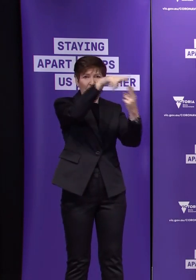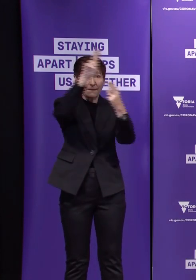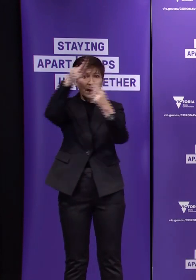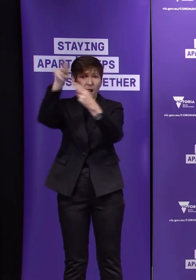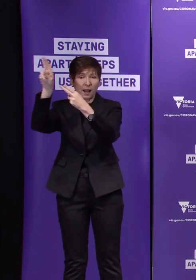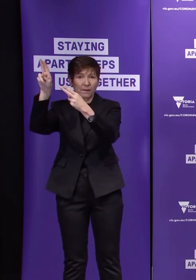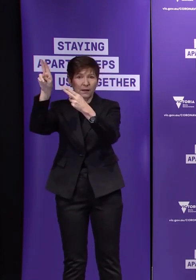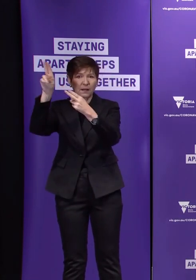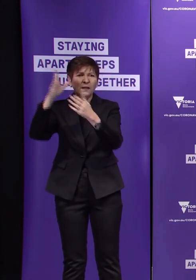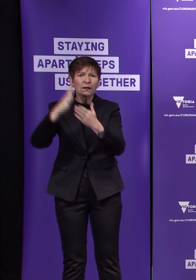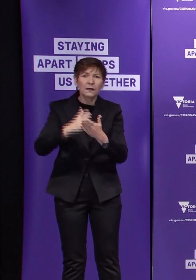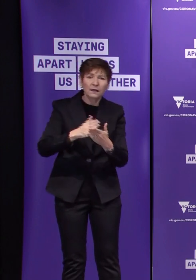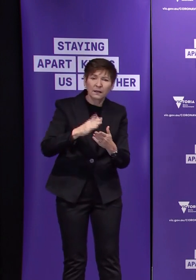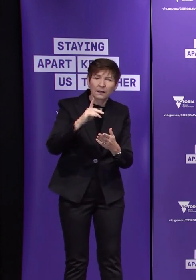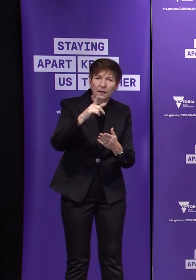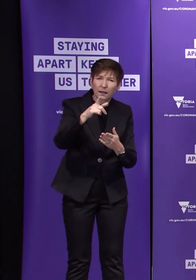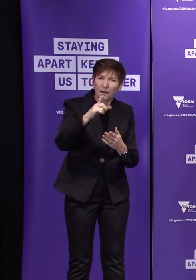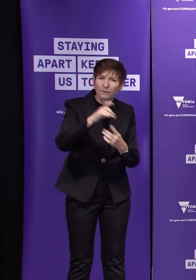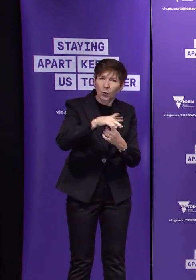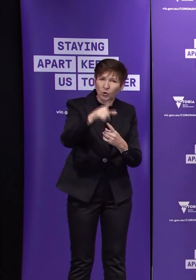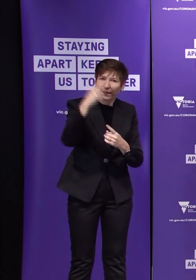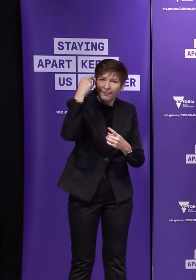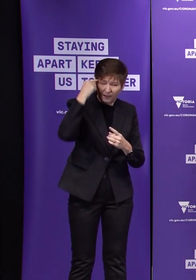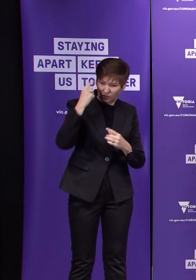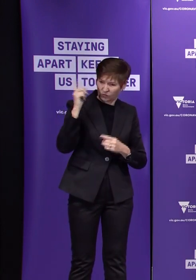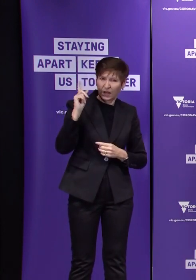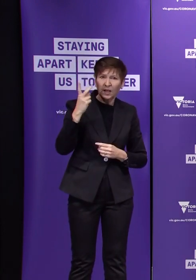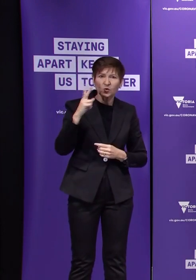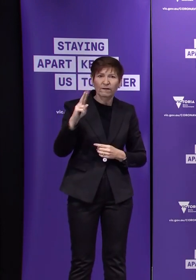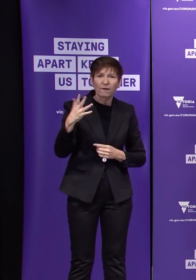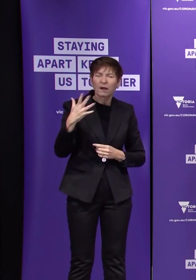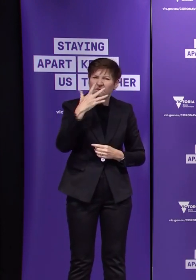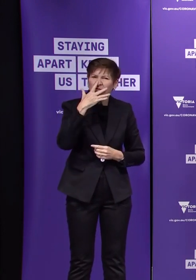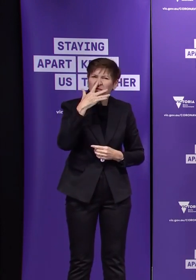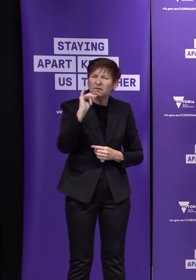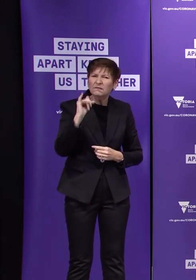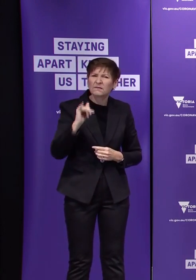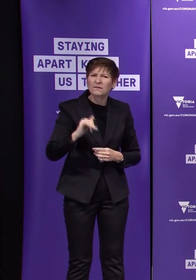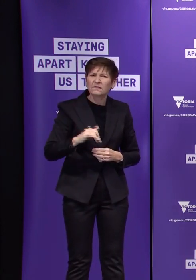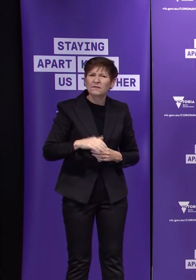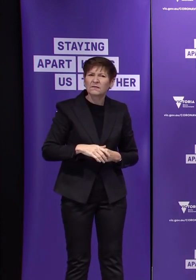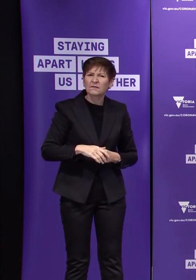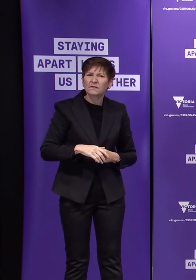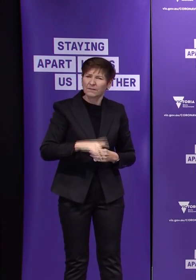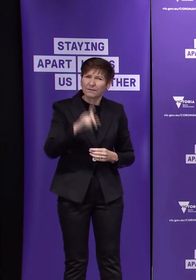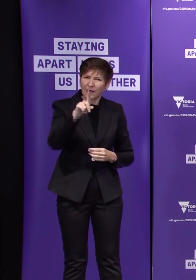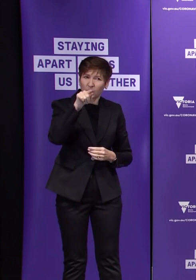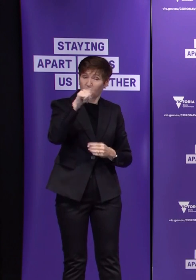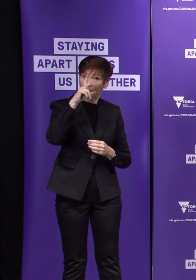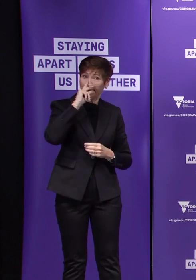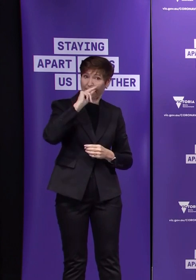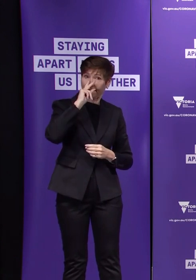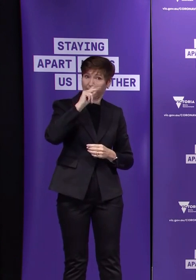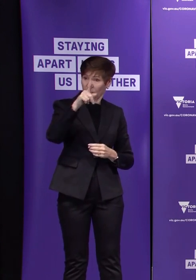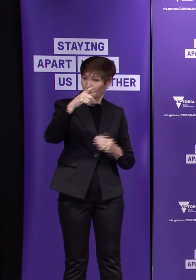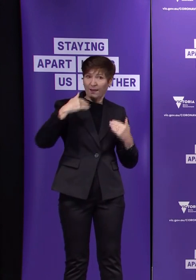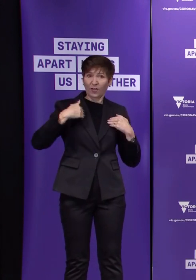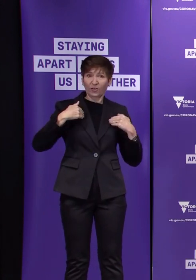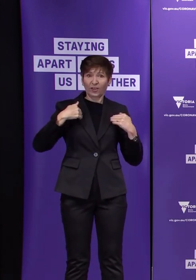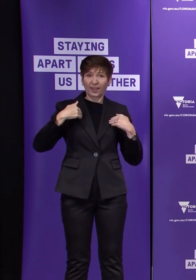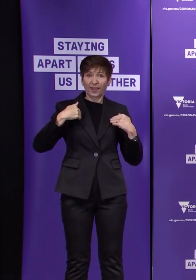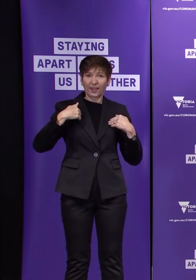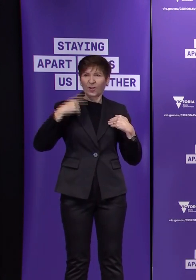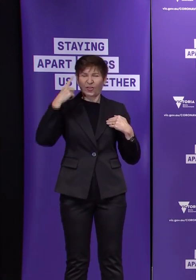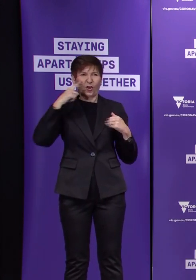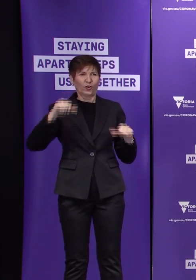involved, but it's in another league. And it is, if you are young, if you are otherwise healthy, then you are not immune